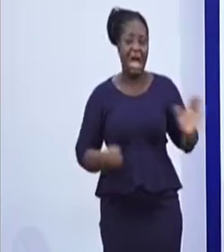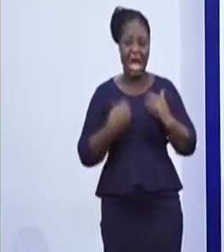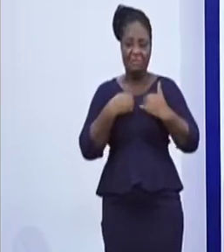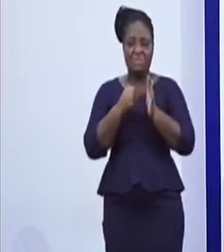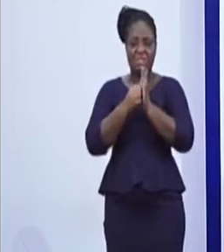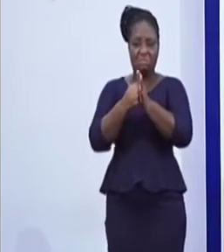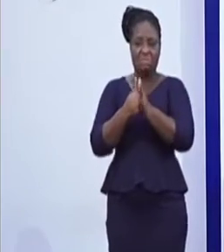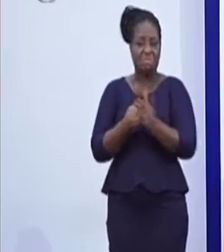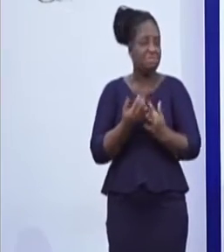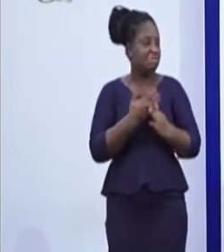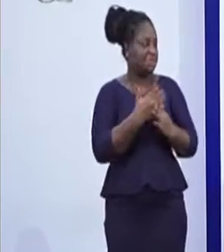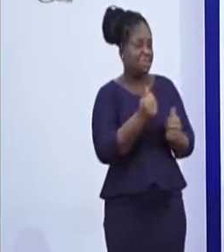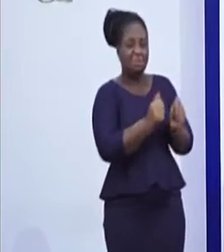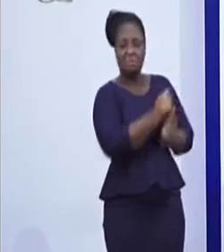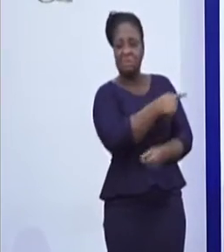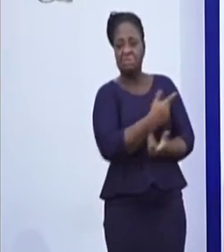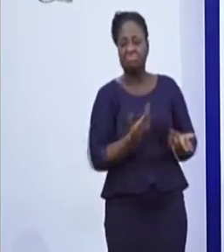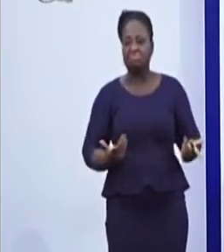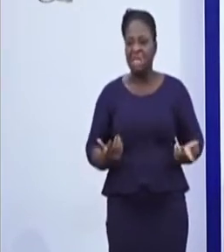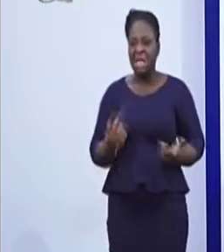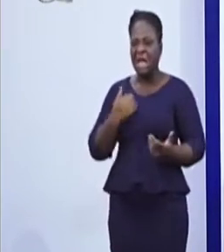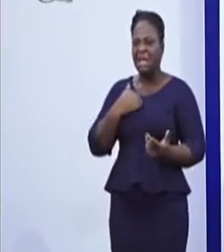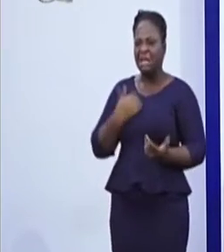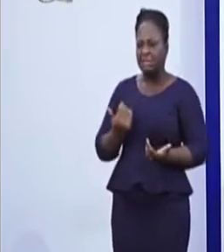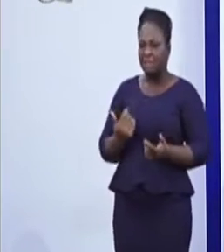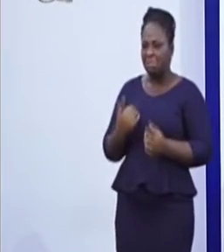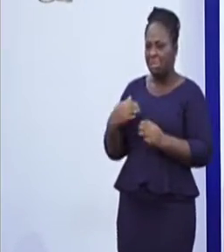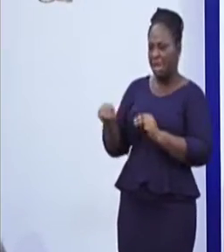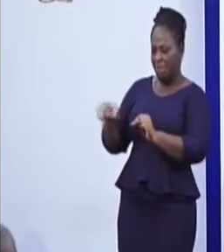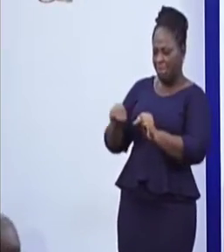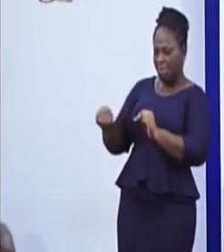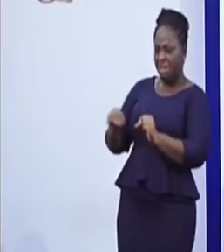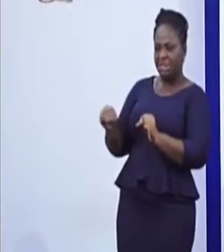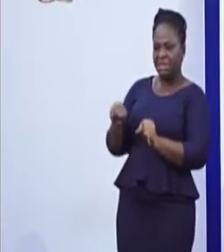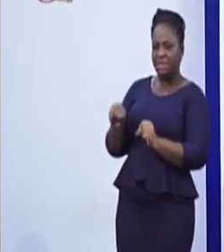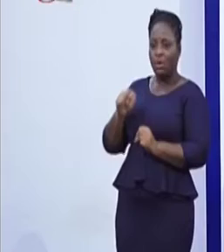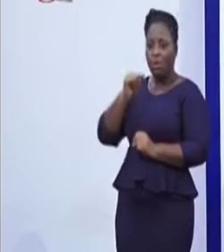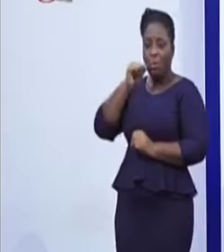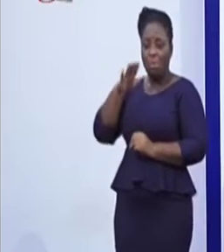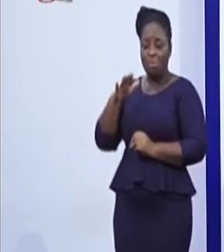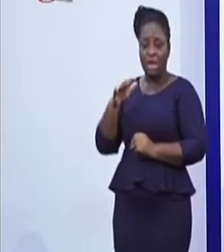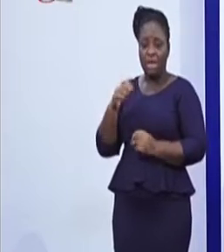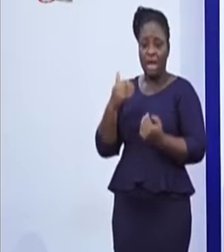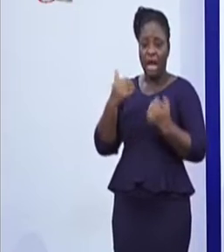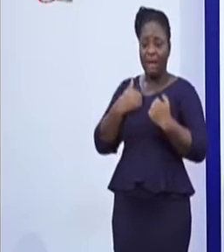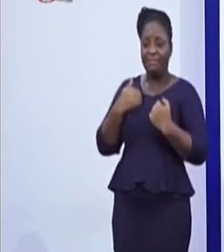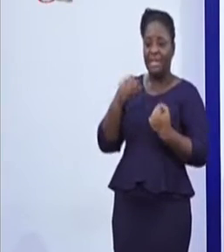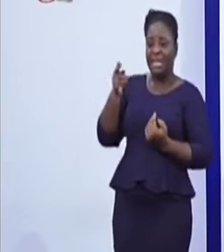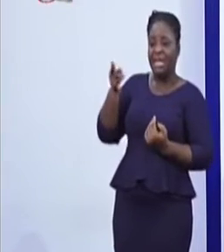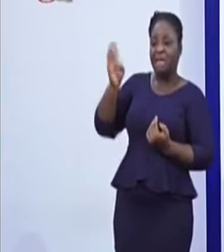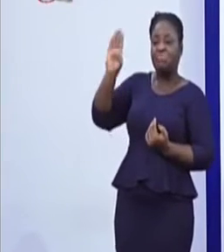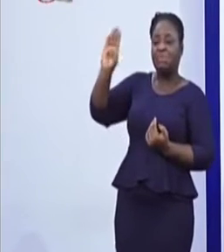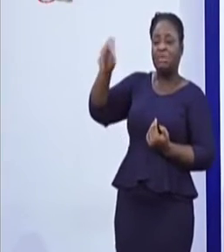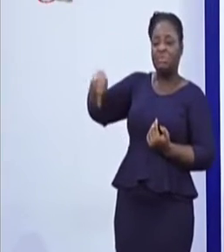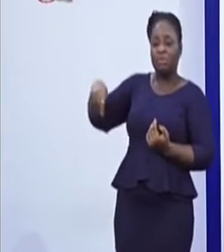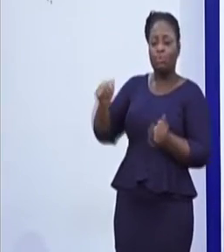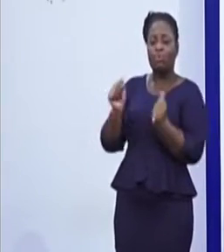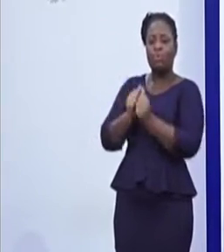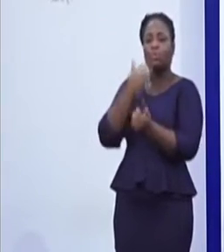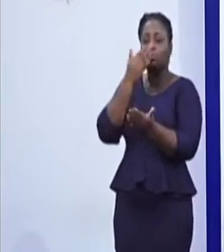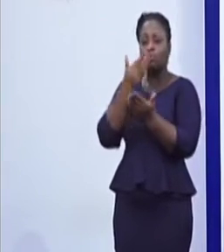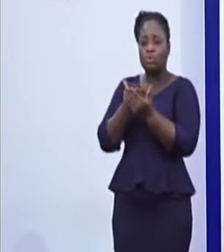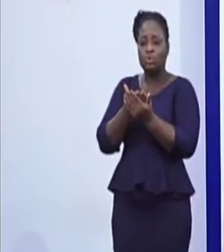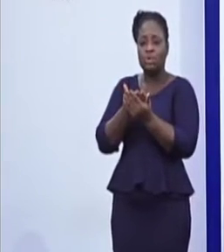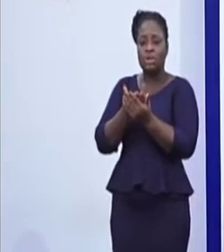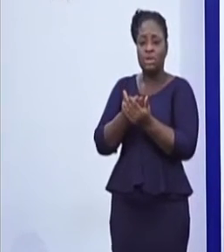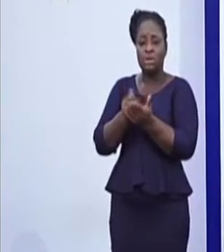example. A colleague shared with me that she had been managing a woman with hypertension with a group of drugs that can